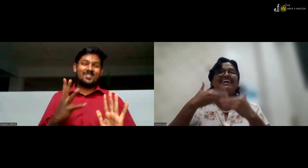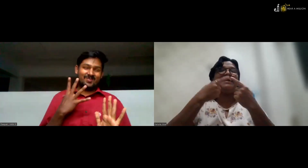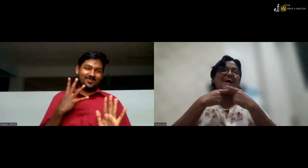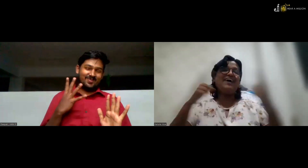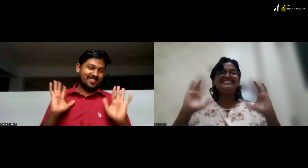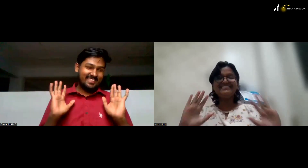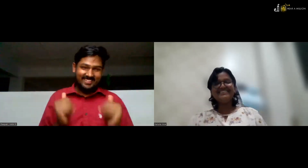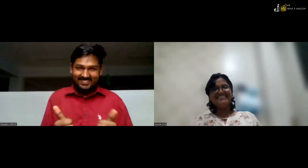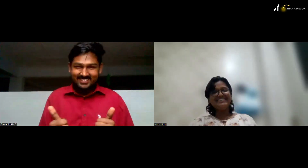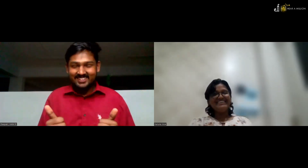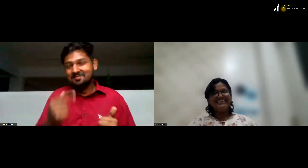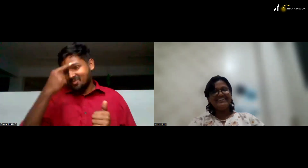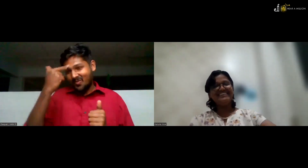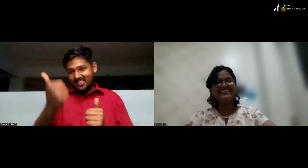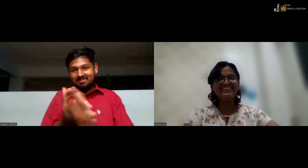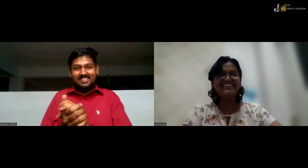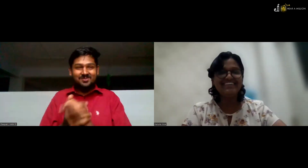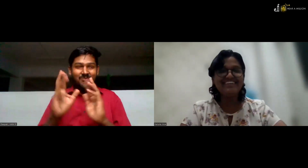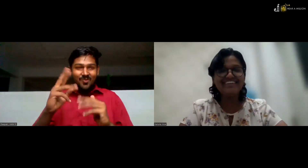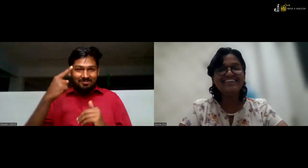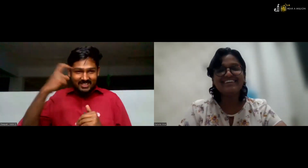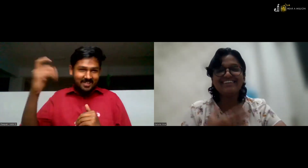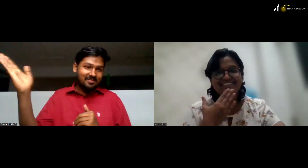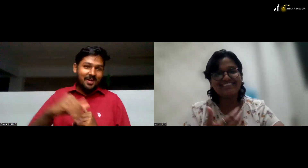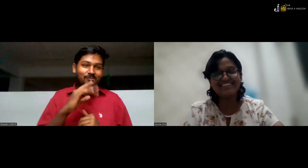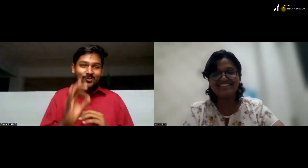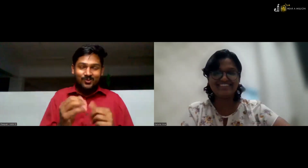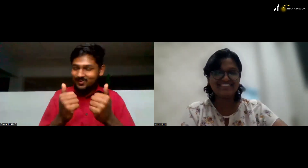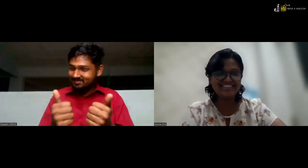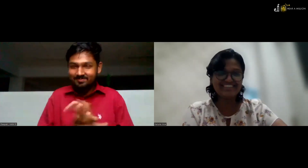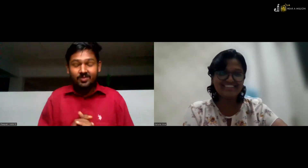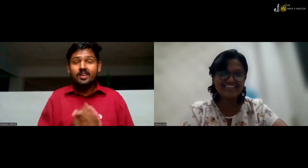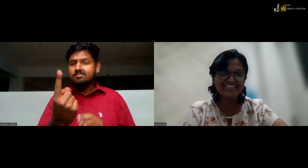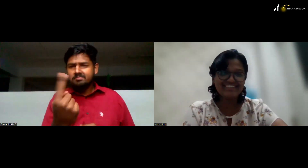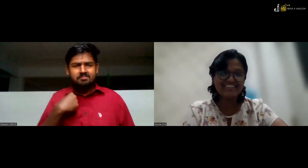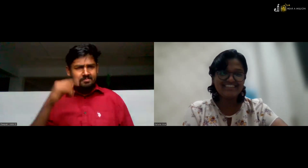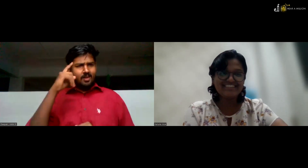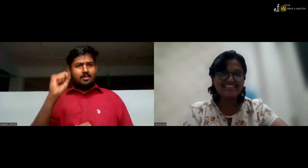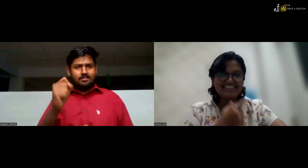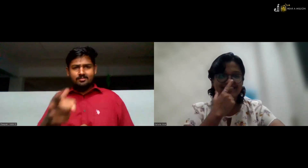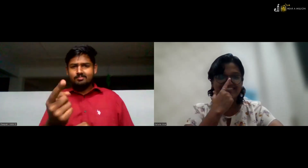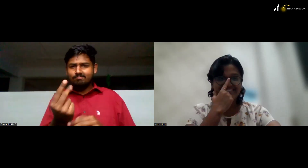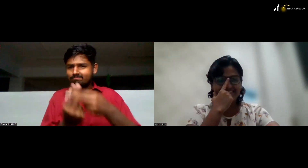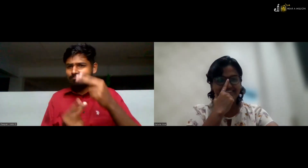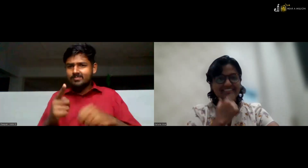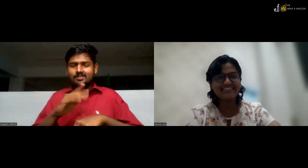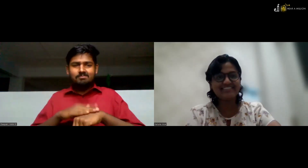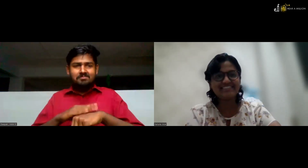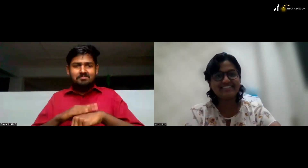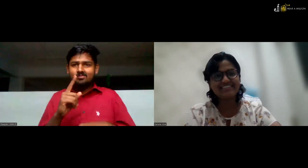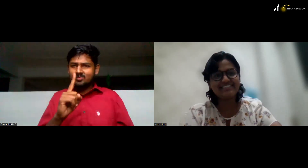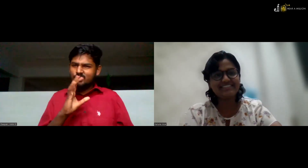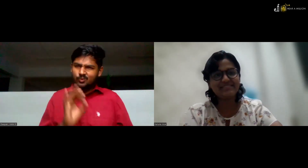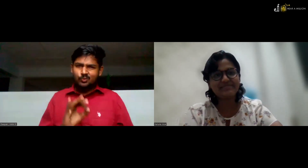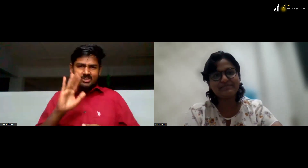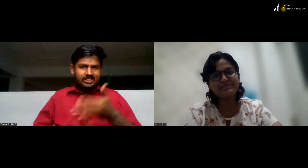So, see, I will take some time to just share. Okay, so I just hope that your dream come true very